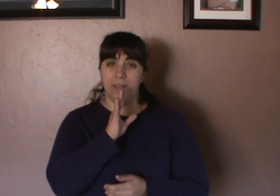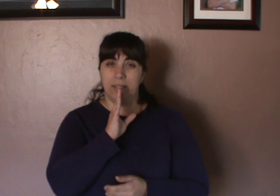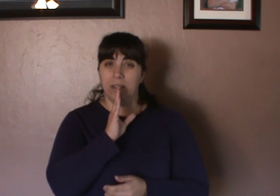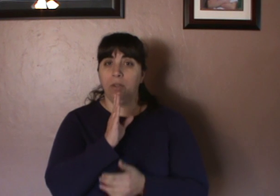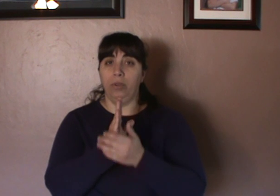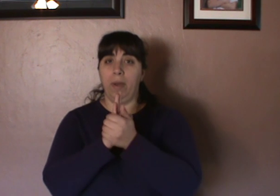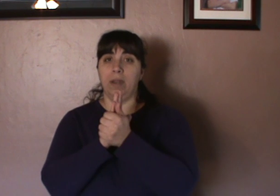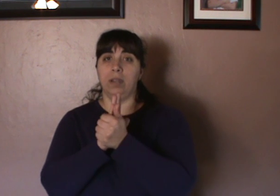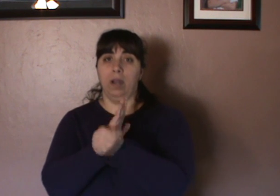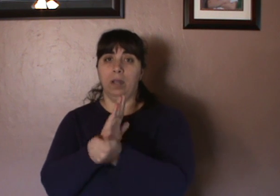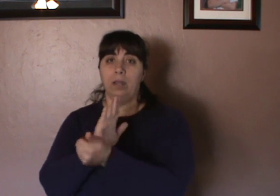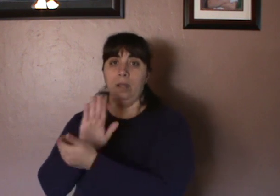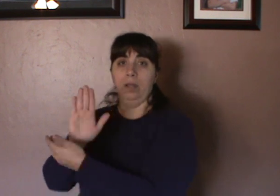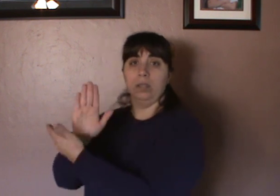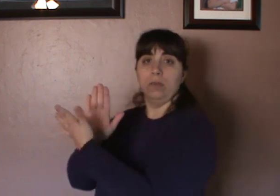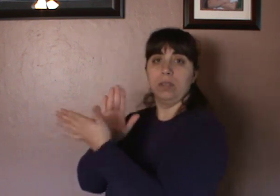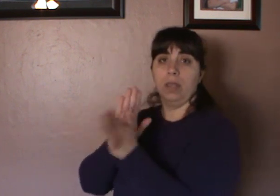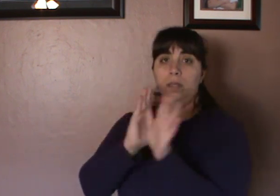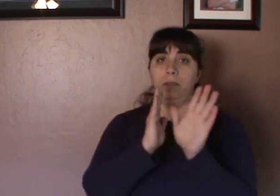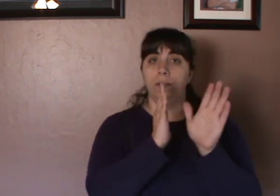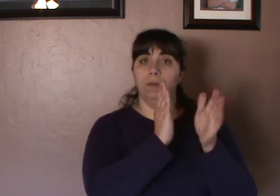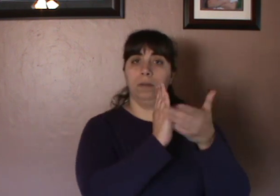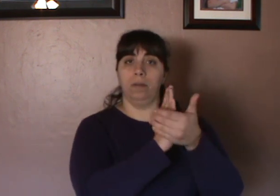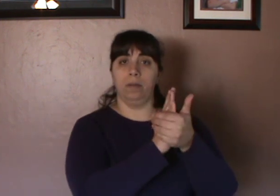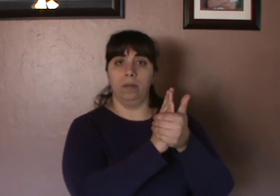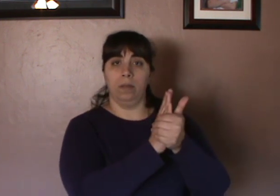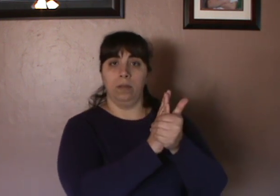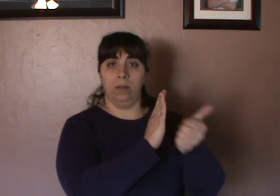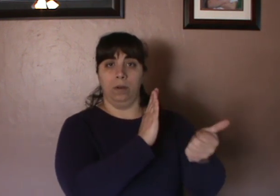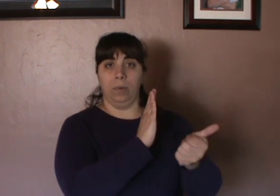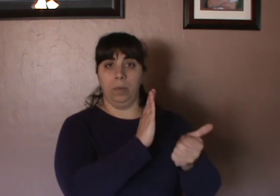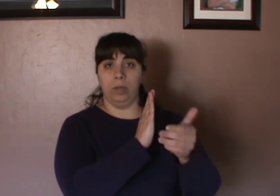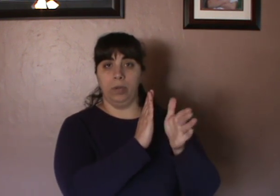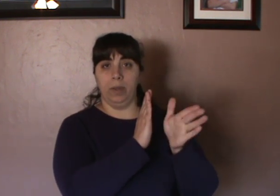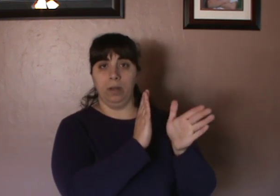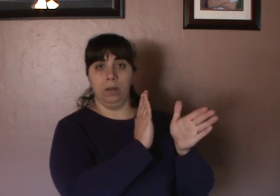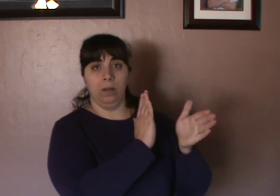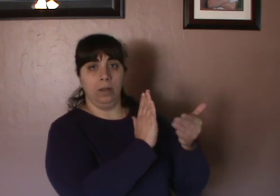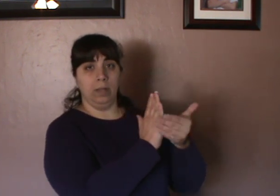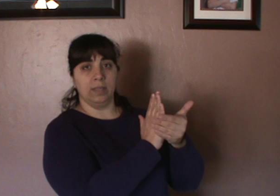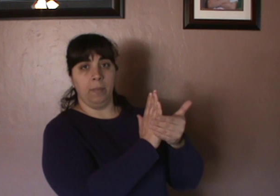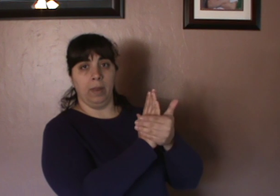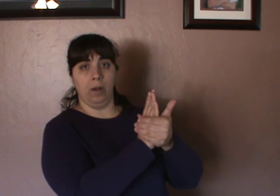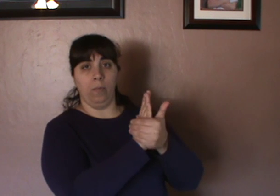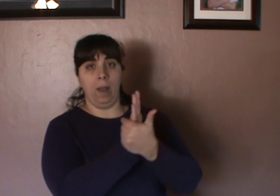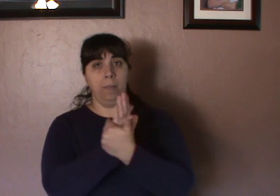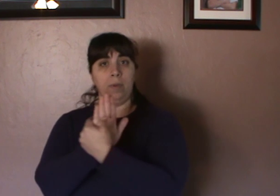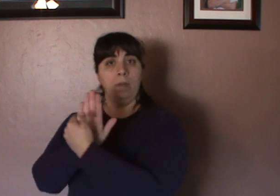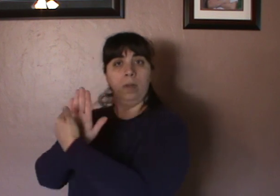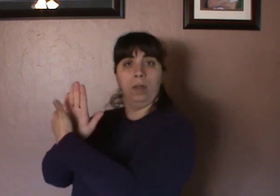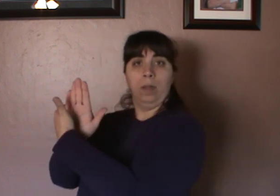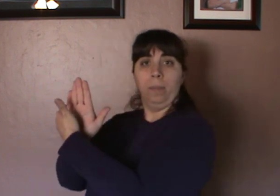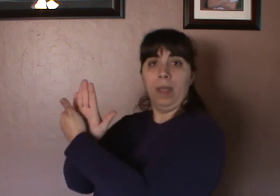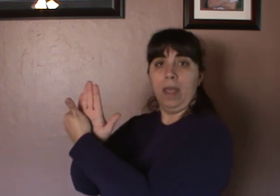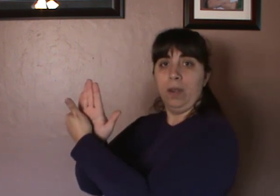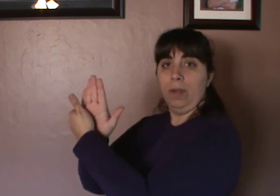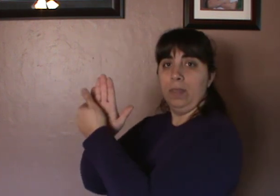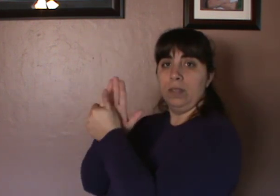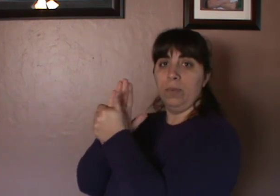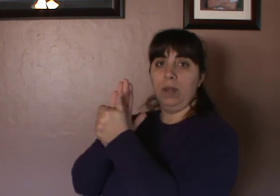saying you'll know how to talk. So skilled, or what we're doing, is I'm gonna wrap my hand around this one and